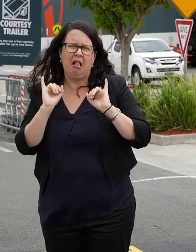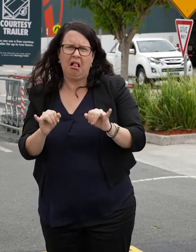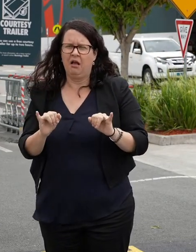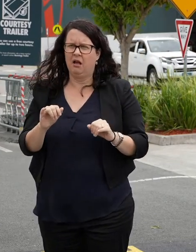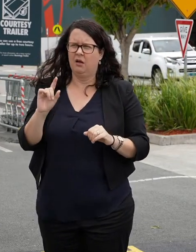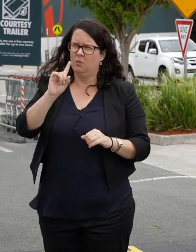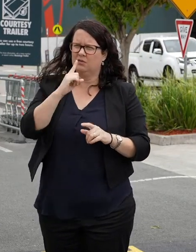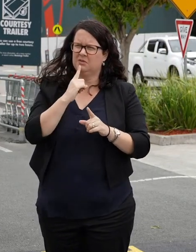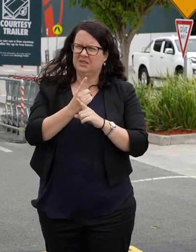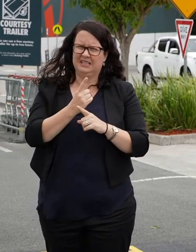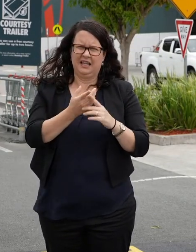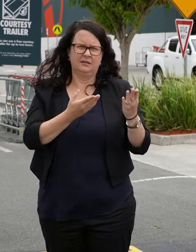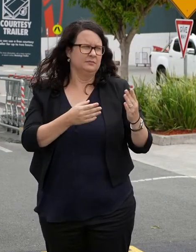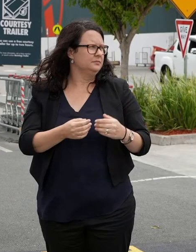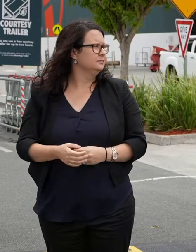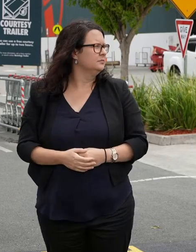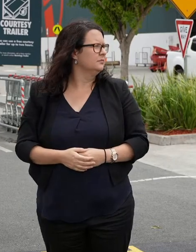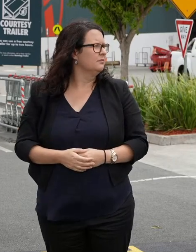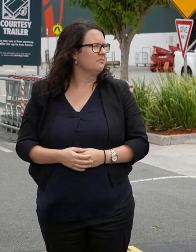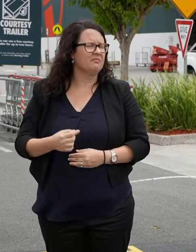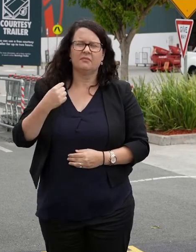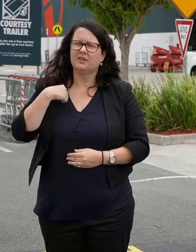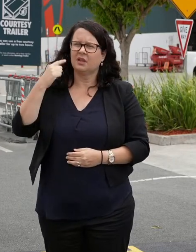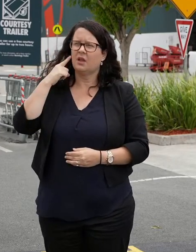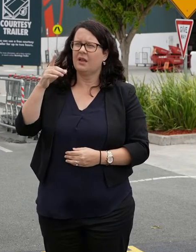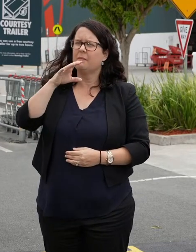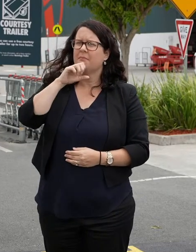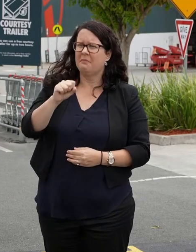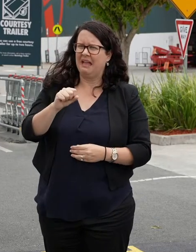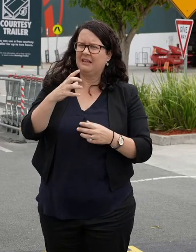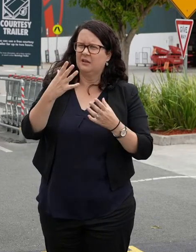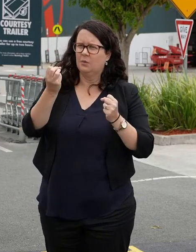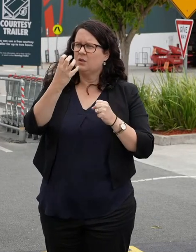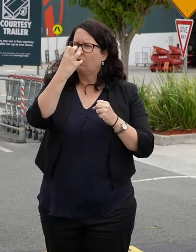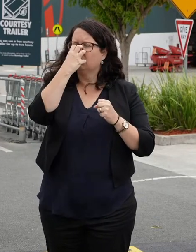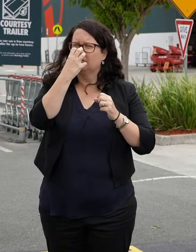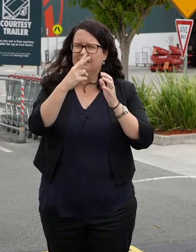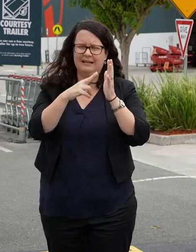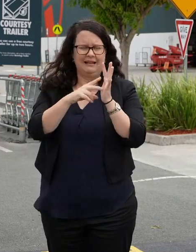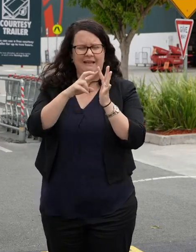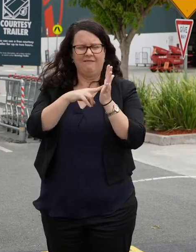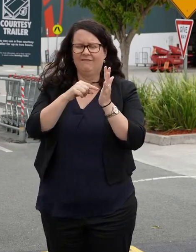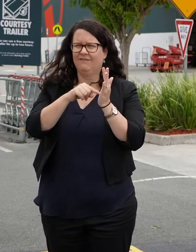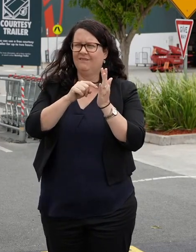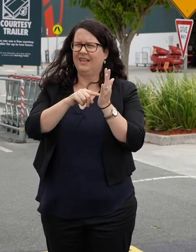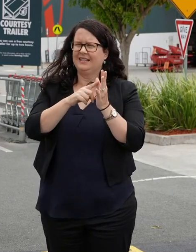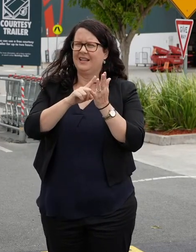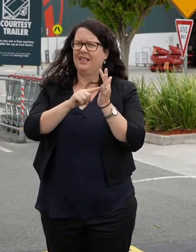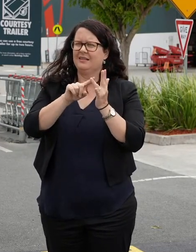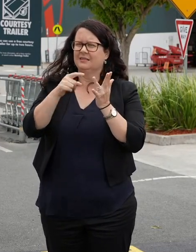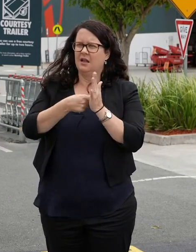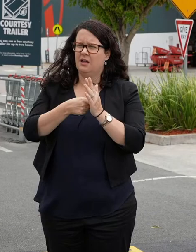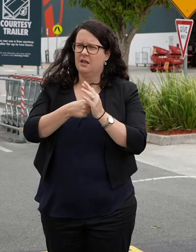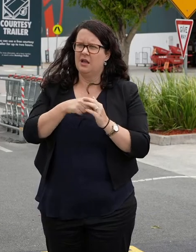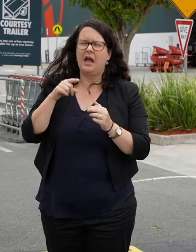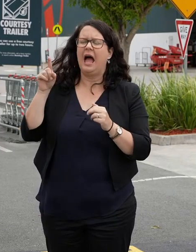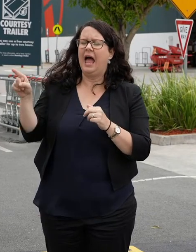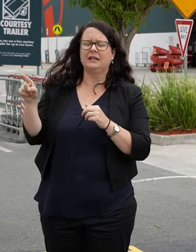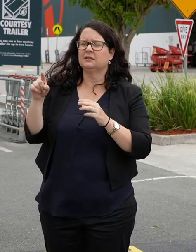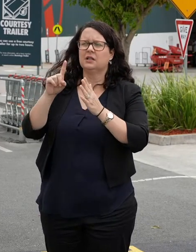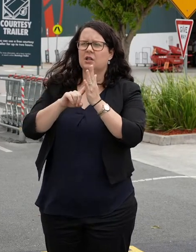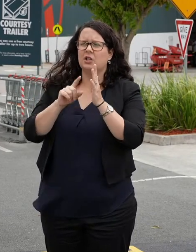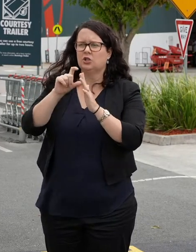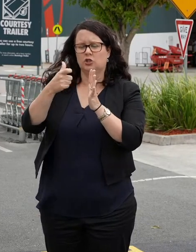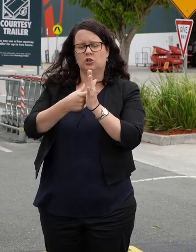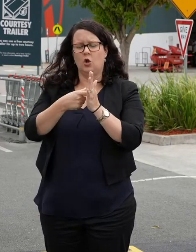say to that? Look, I saw there was reporting that said he was on a ventilator. Dr. Jeanette Young at the time said no, he was getting oxygen. He